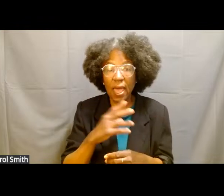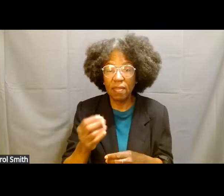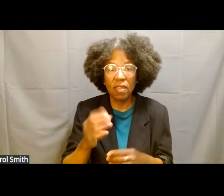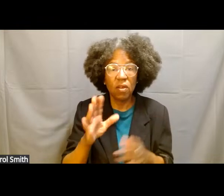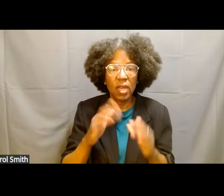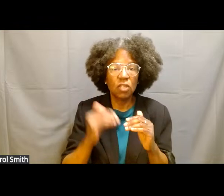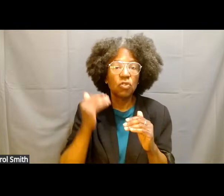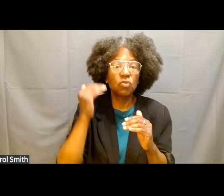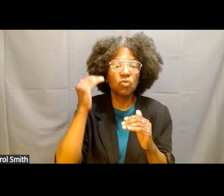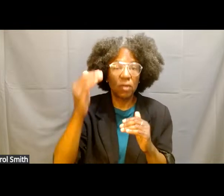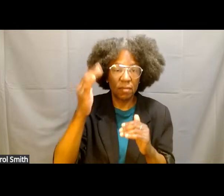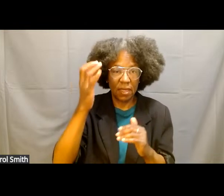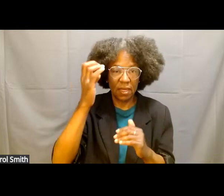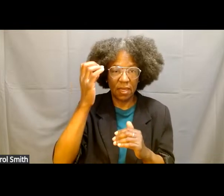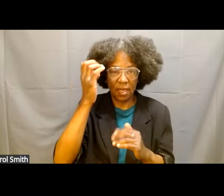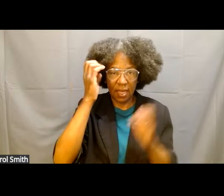through